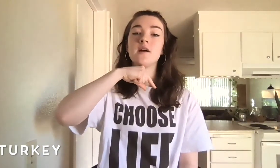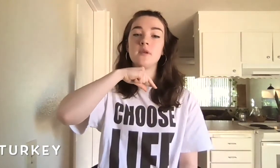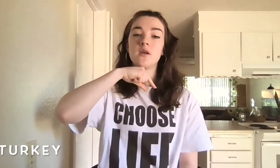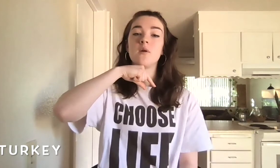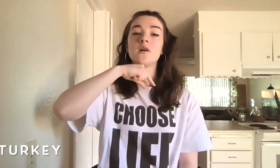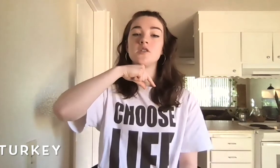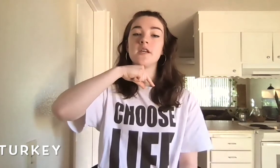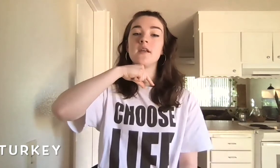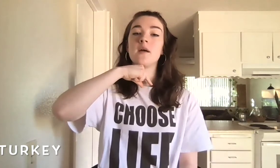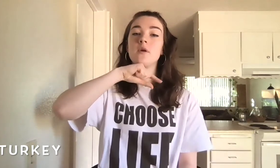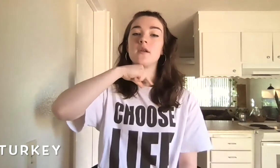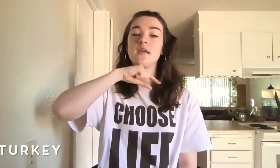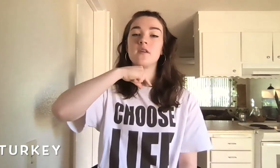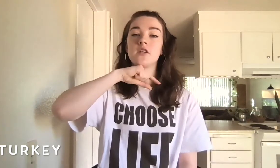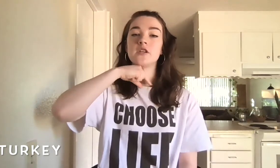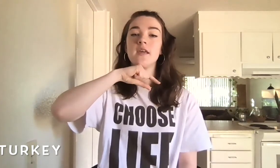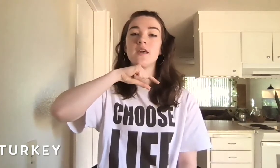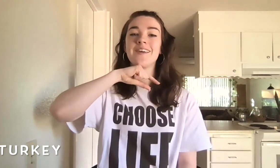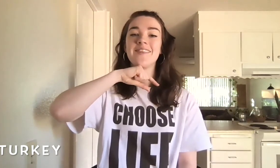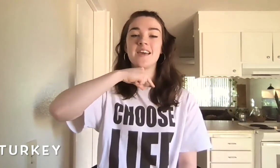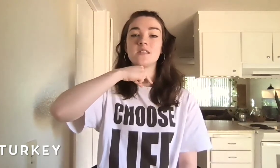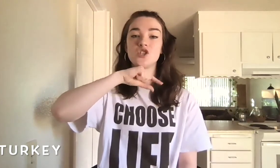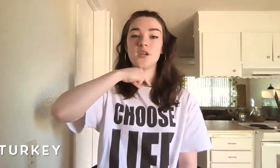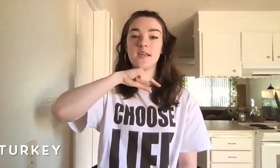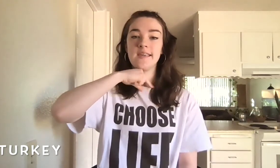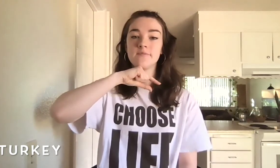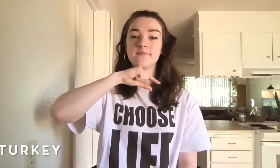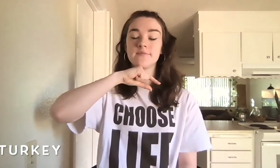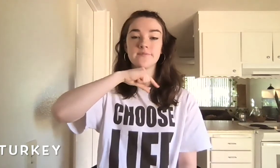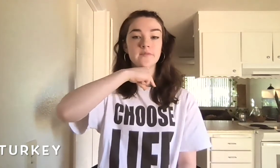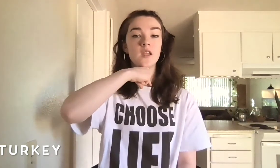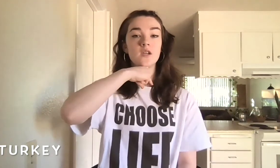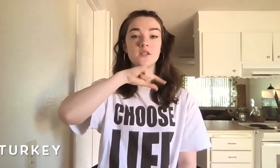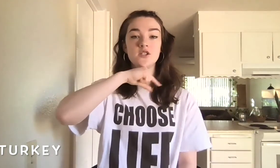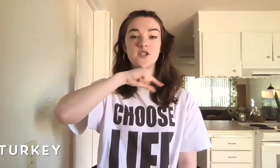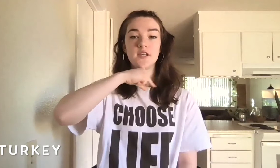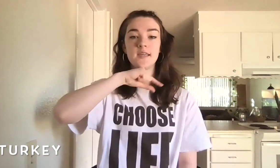below our chin, and we're going to give it a shake, and that's turkey. Turkey.